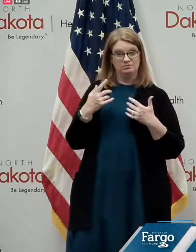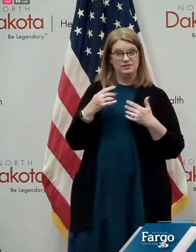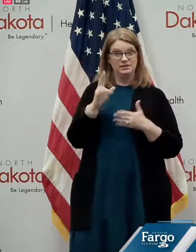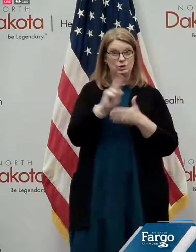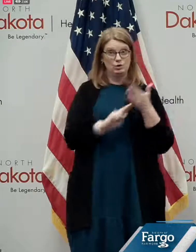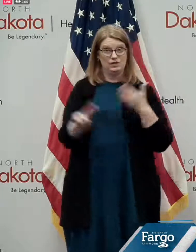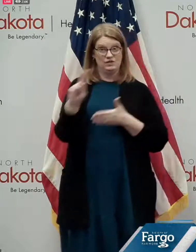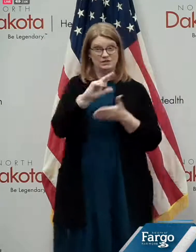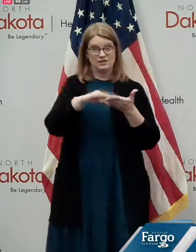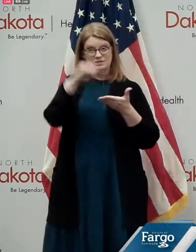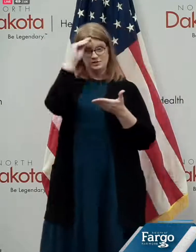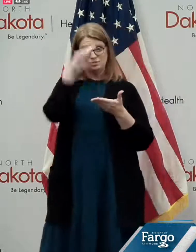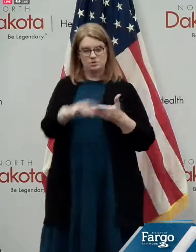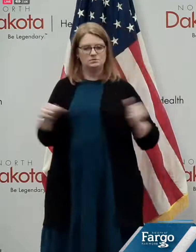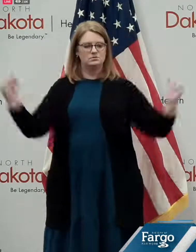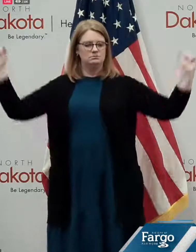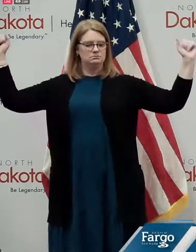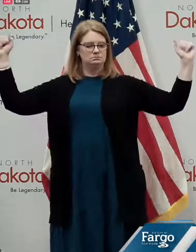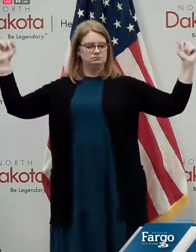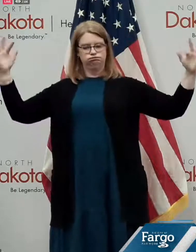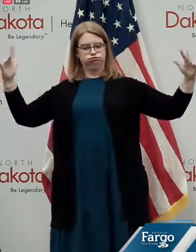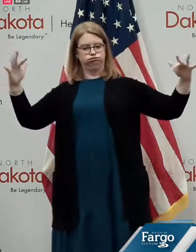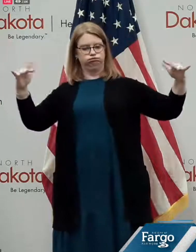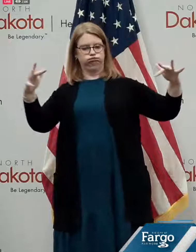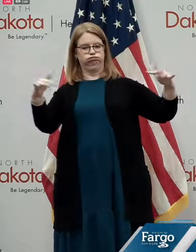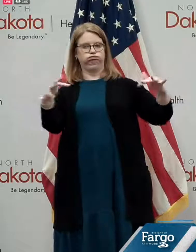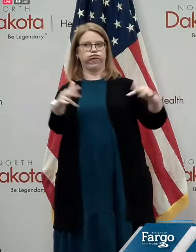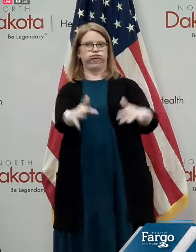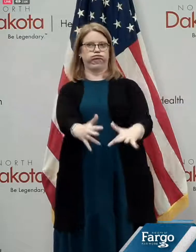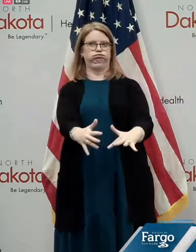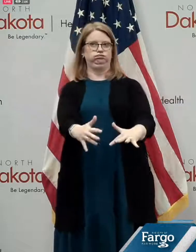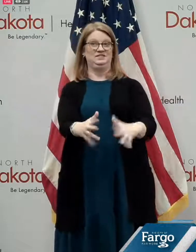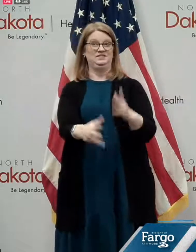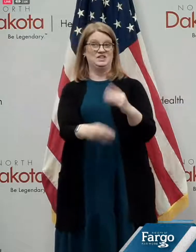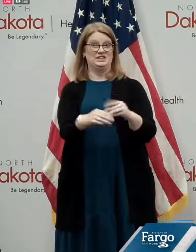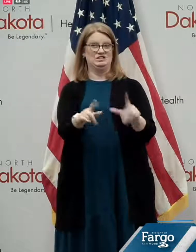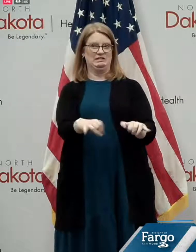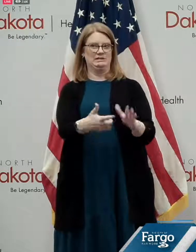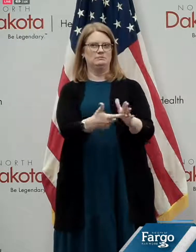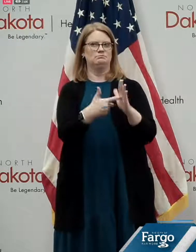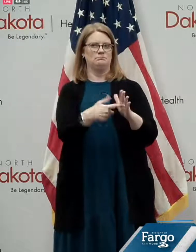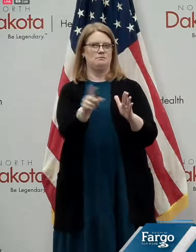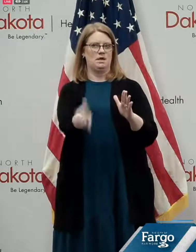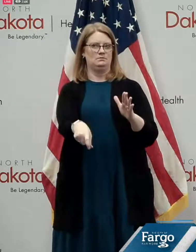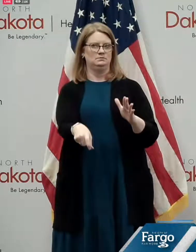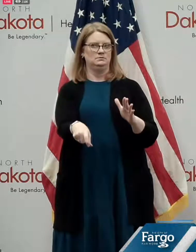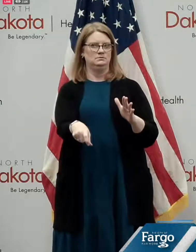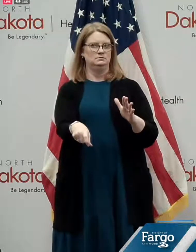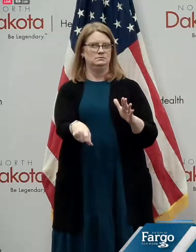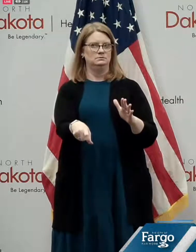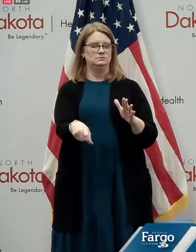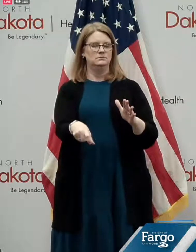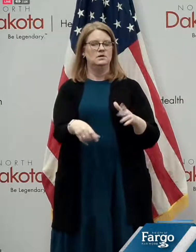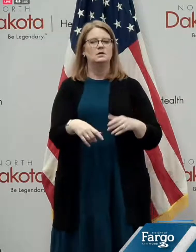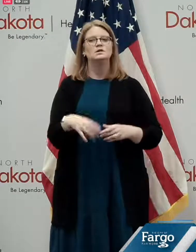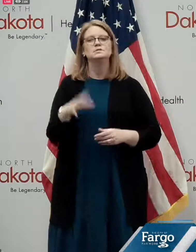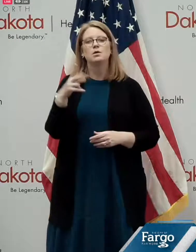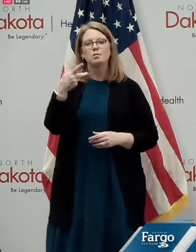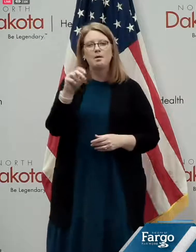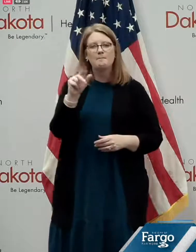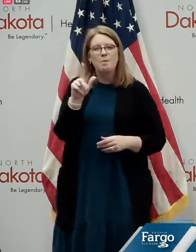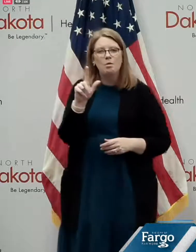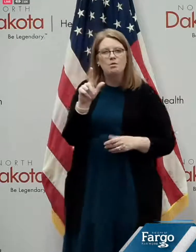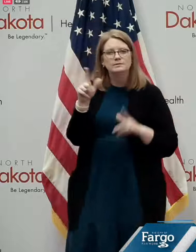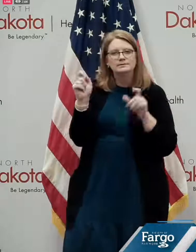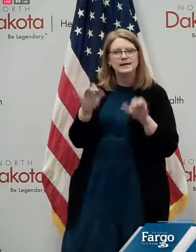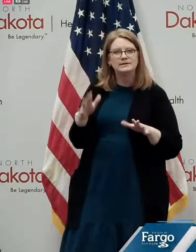over the nation heading back into school, there's going to be a big demand surge for additional testing. And so the concept of doing pooling testing, where